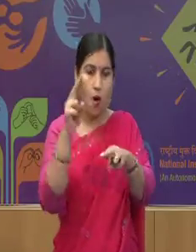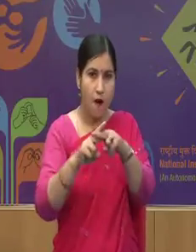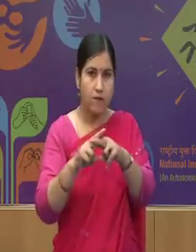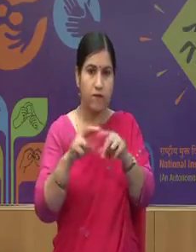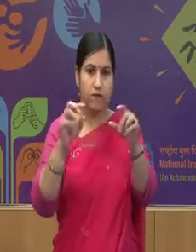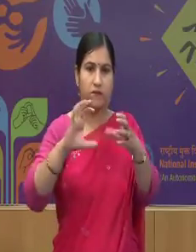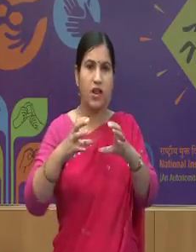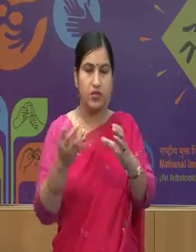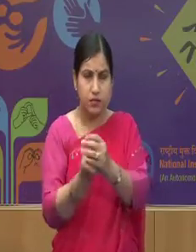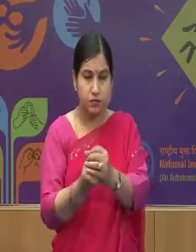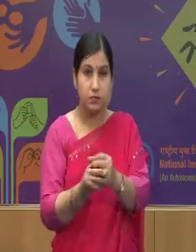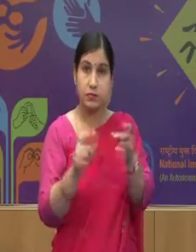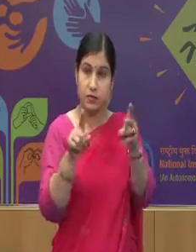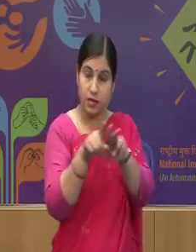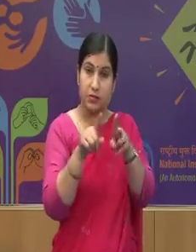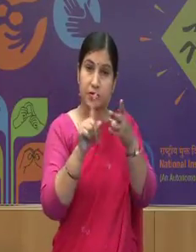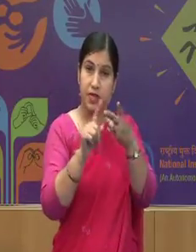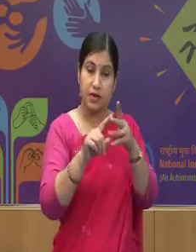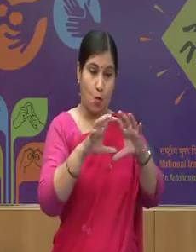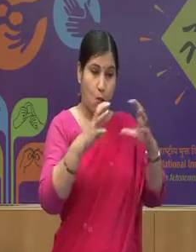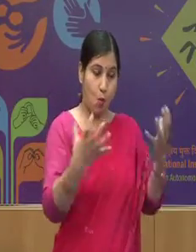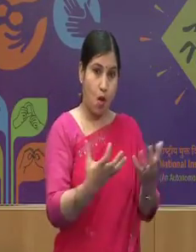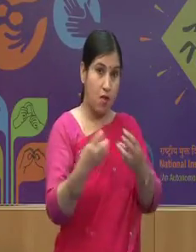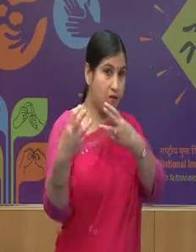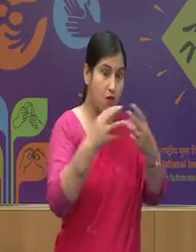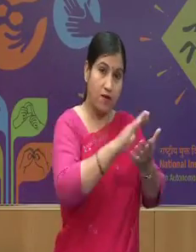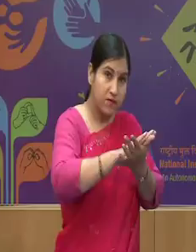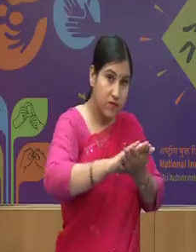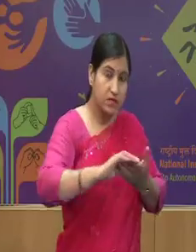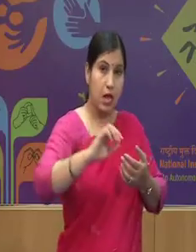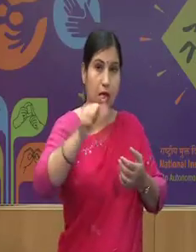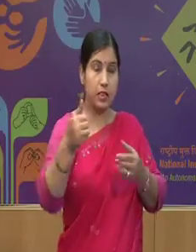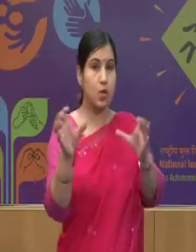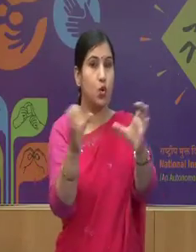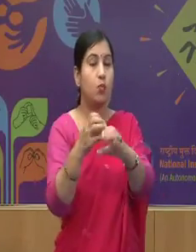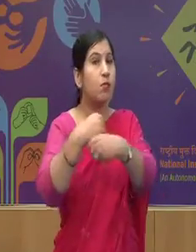And after the end of the Second World War, another international organization was formed.